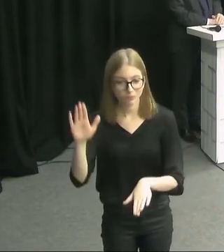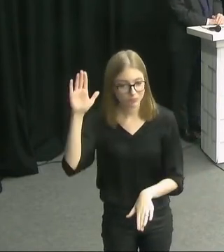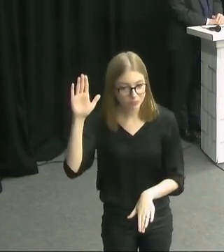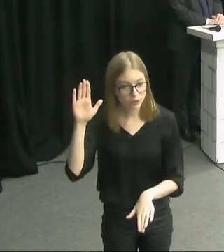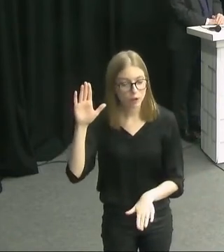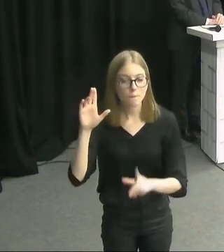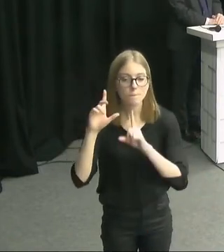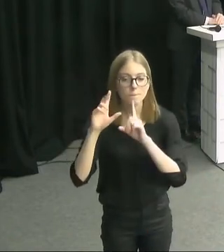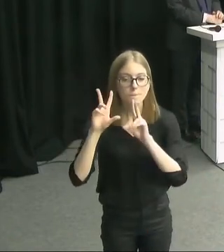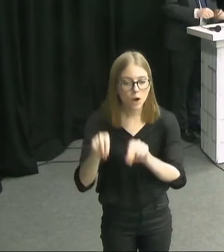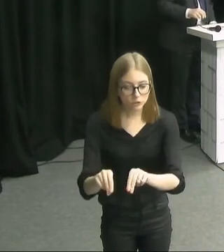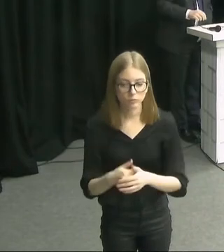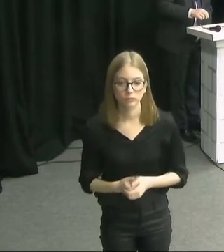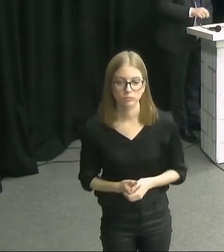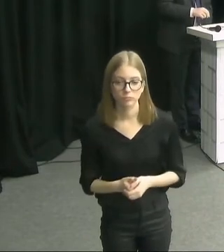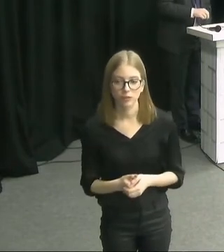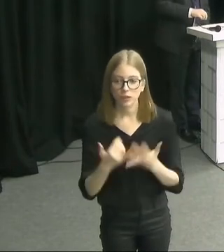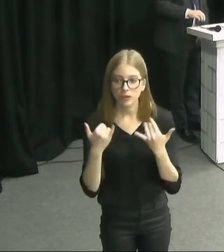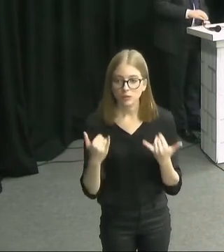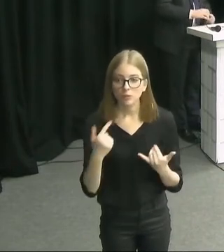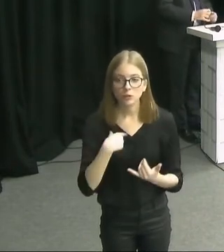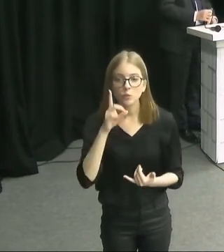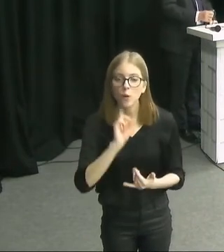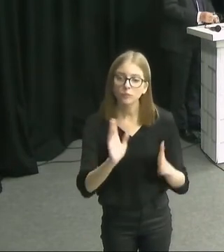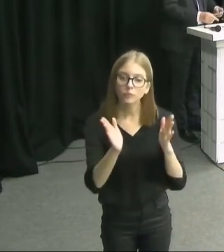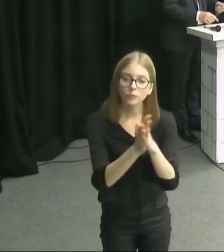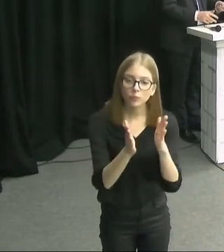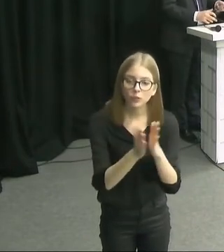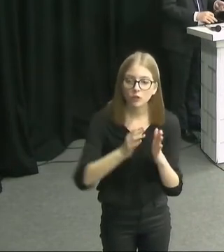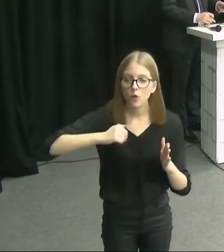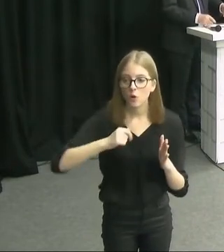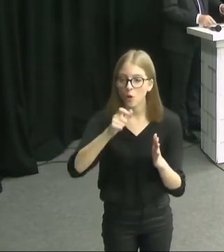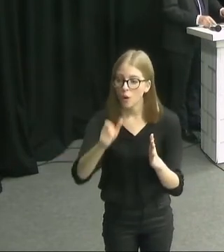will read it out loud so that you will be aware of what we're talking about.